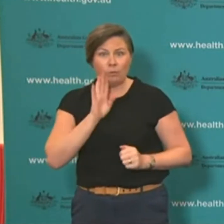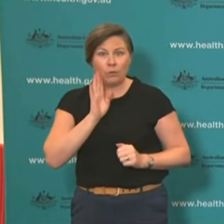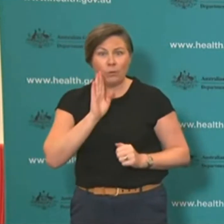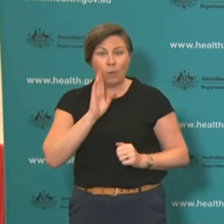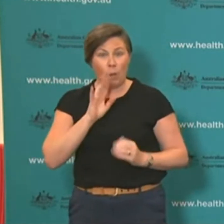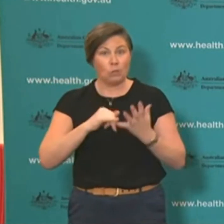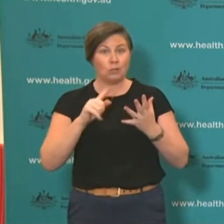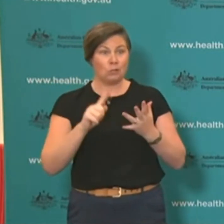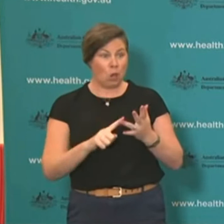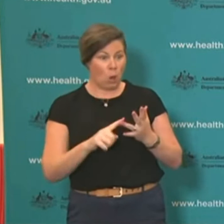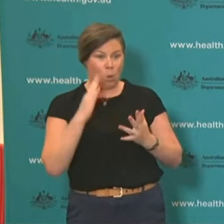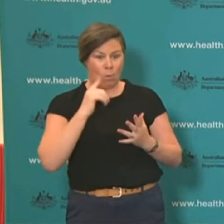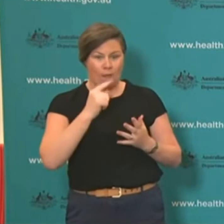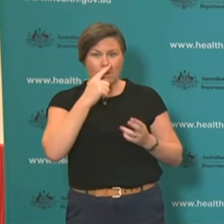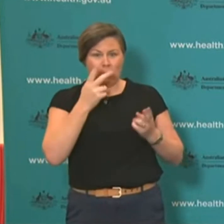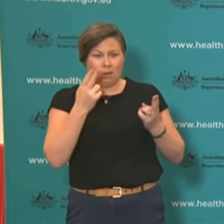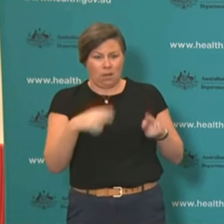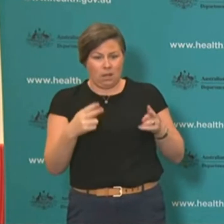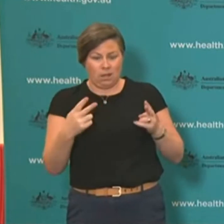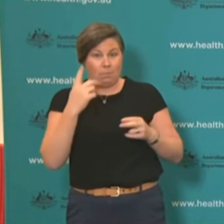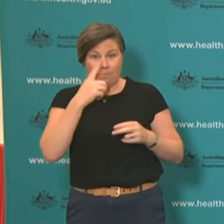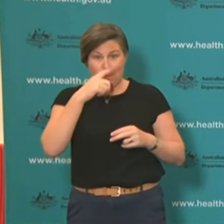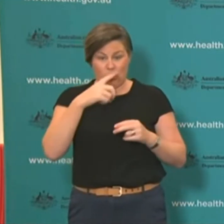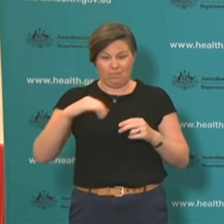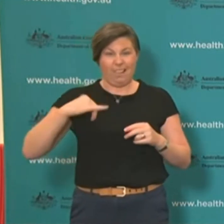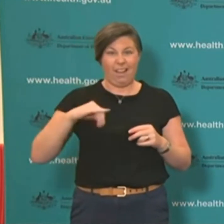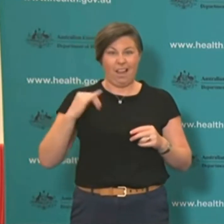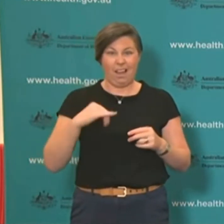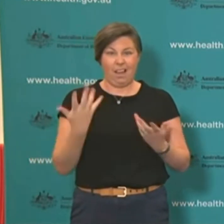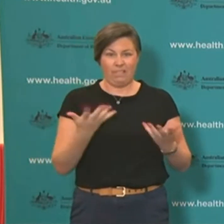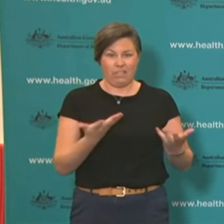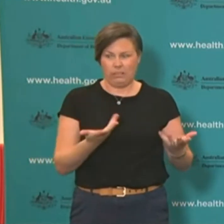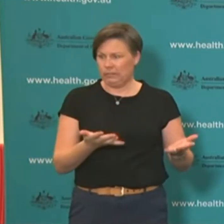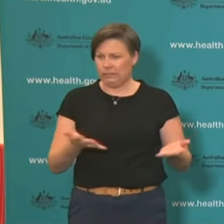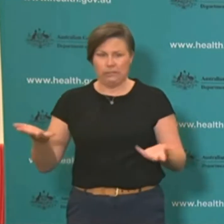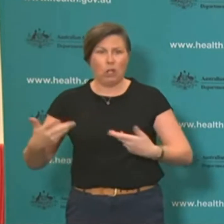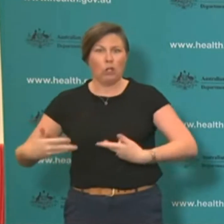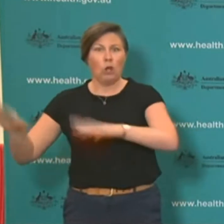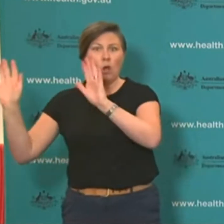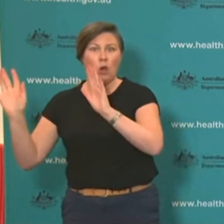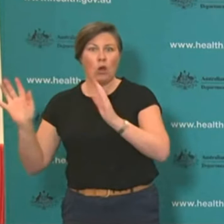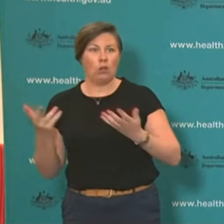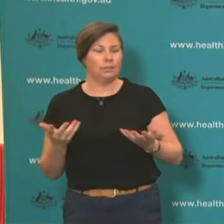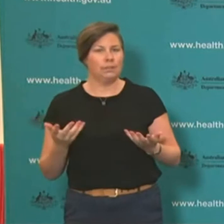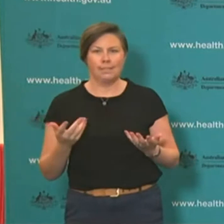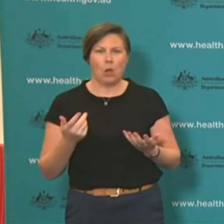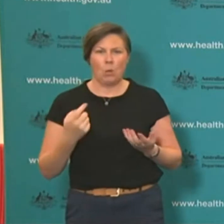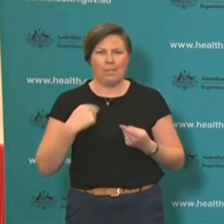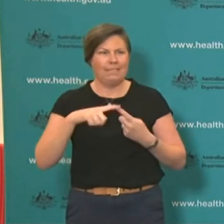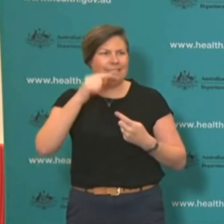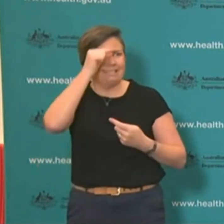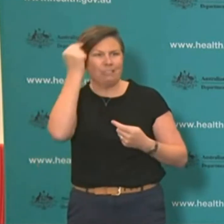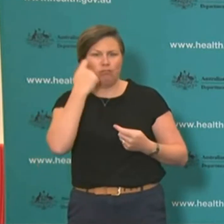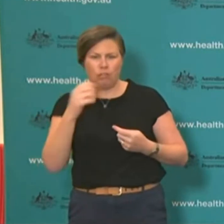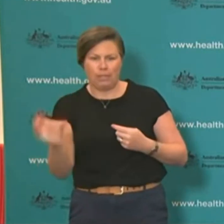when faced with those very high numbers of furloughed staff has been exceptionally vigorous. It's ongoing. We have our Australian medical